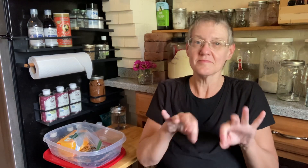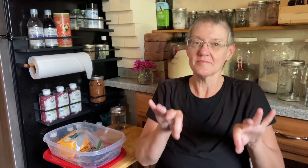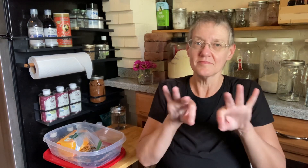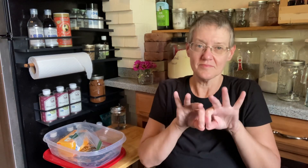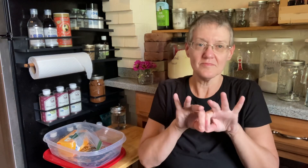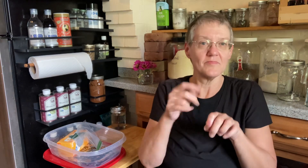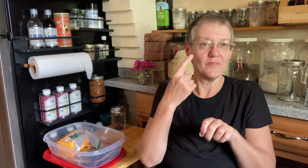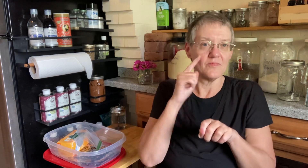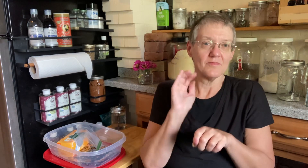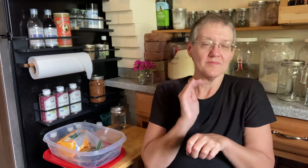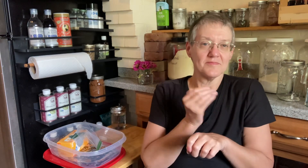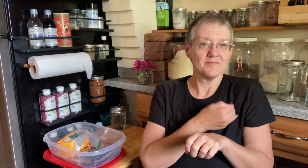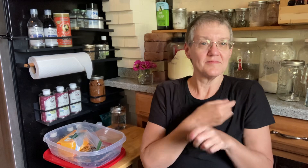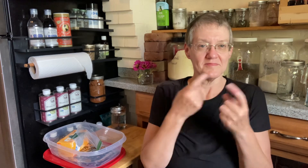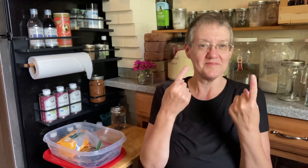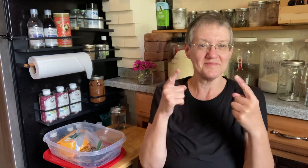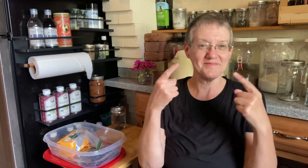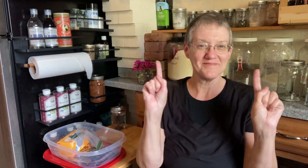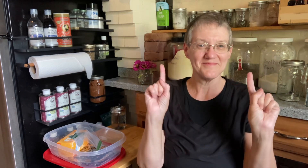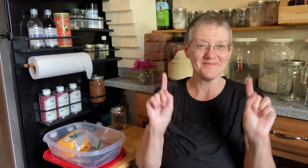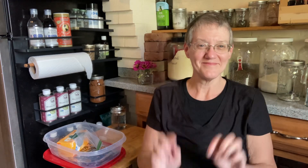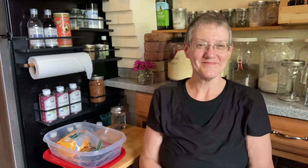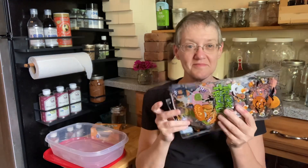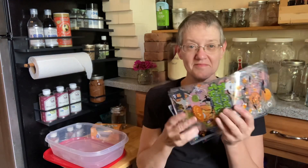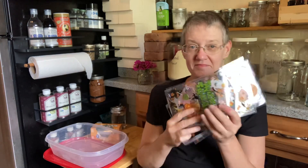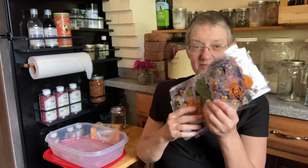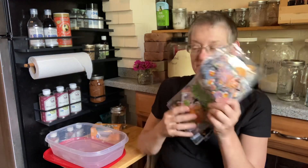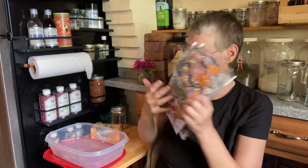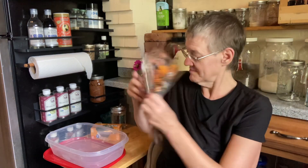control our portion size. That's really important for our success.